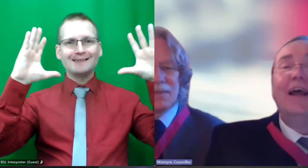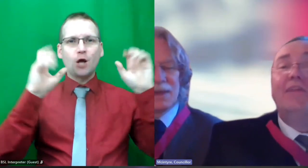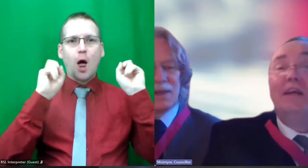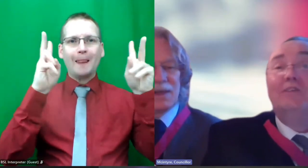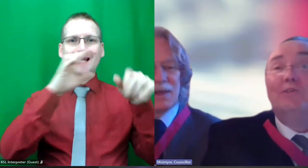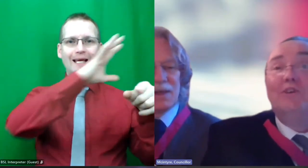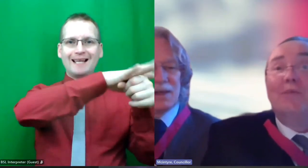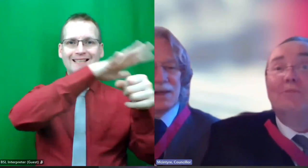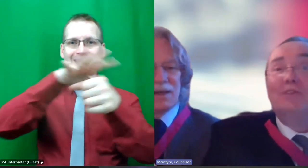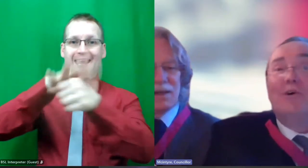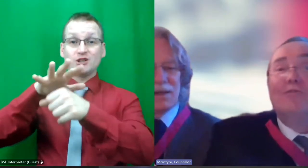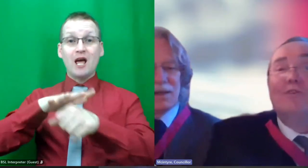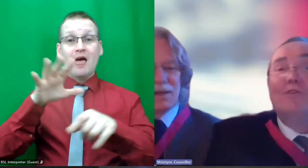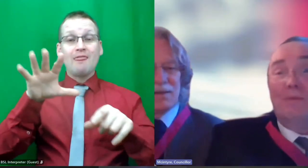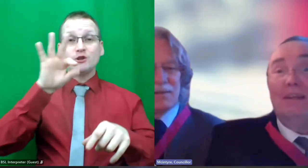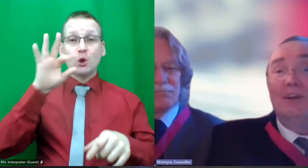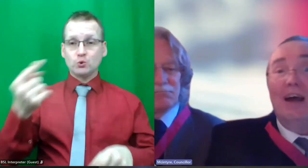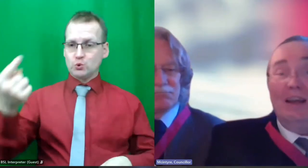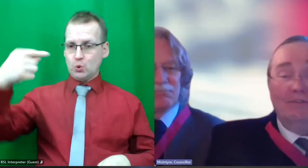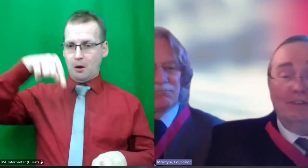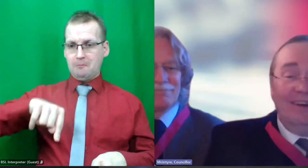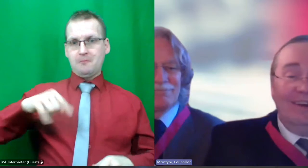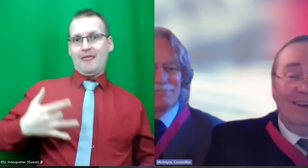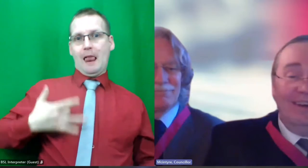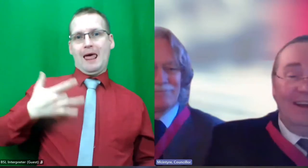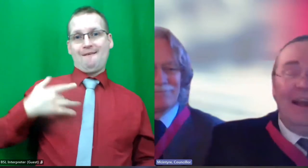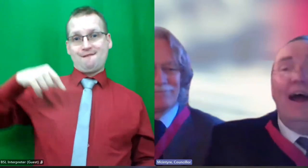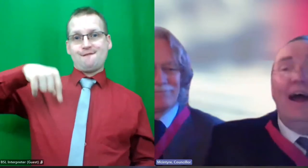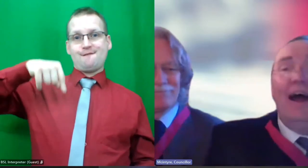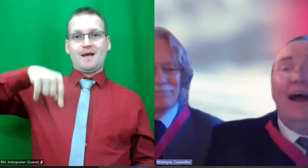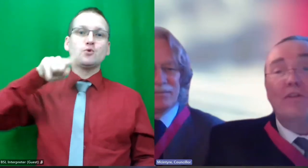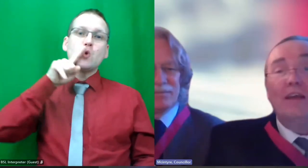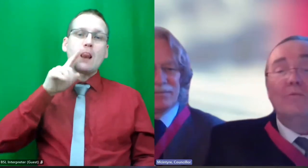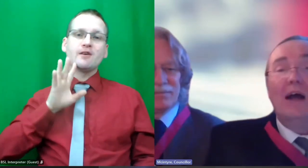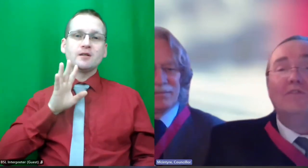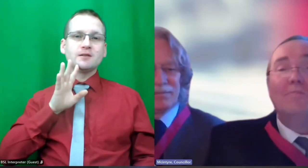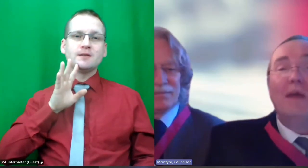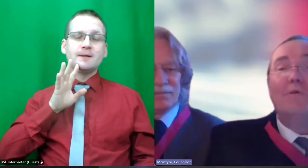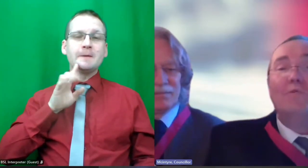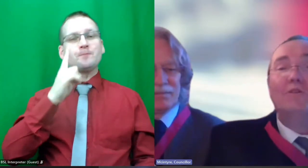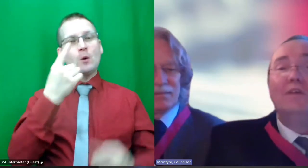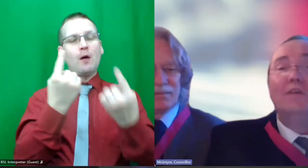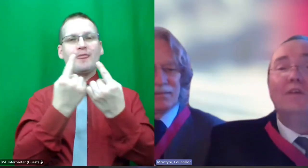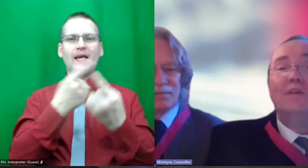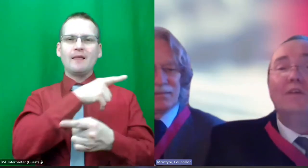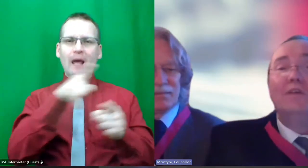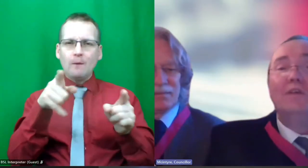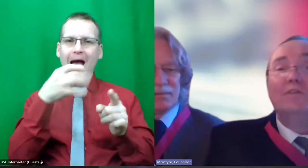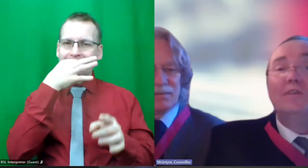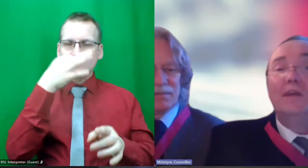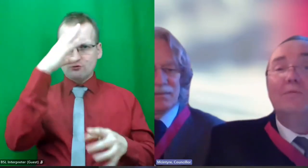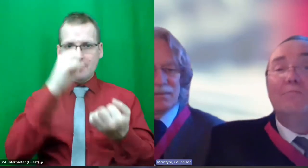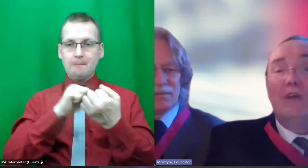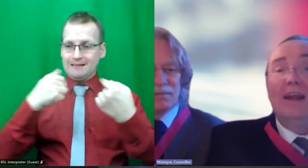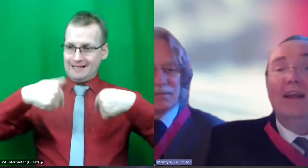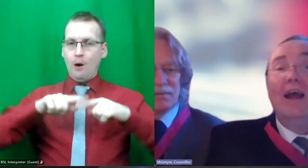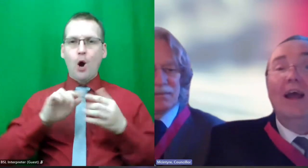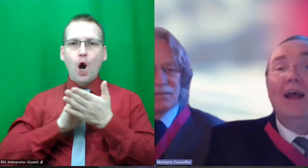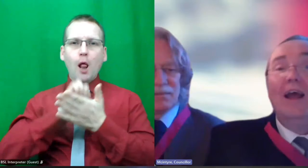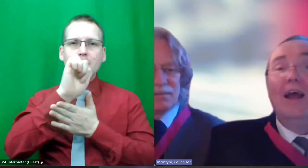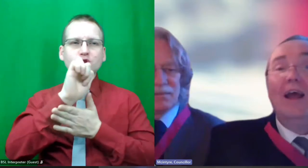destinations, they chose to come to Salford to spend their lives. The one thing they were asked to remember was the culture that they would